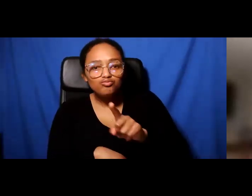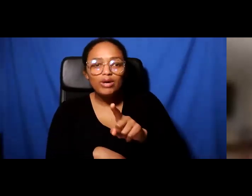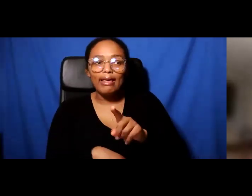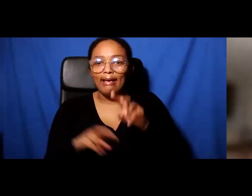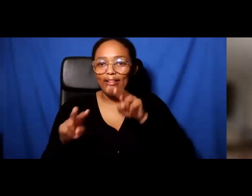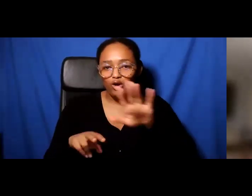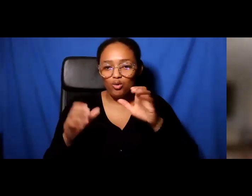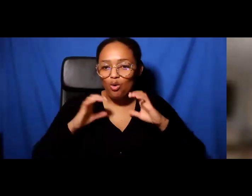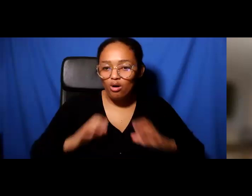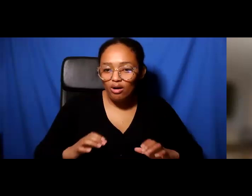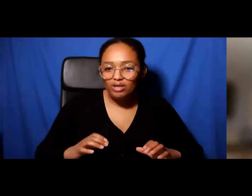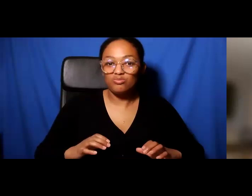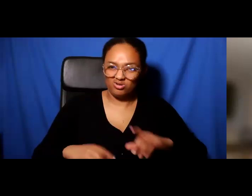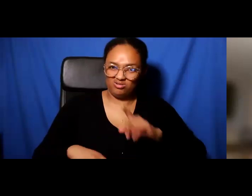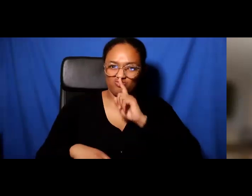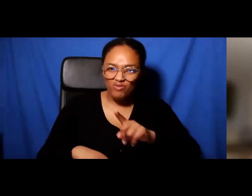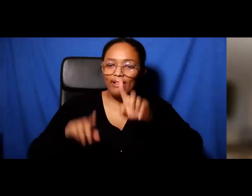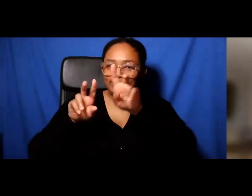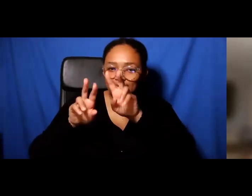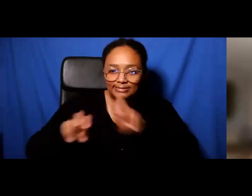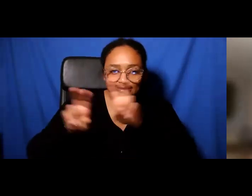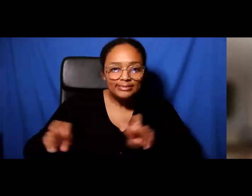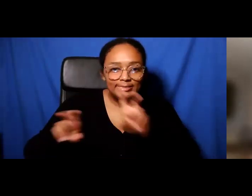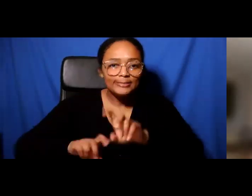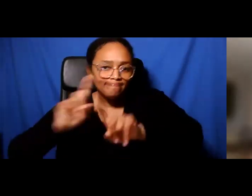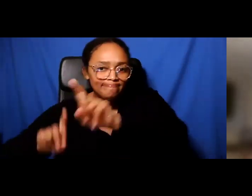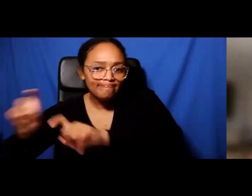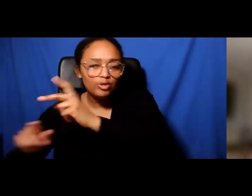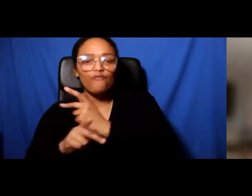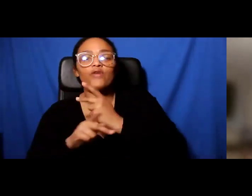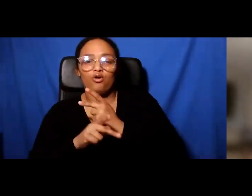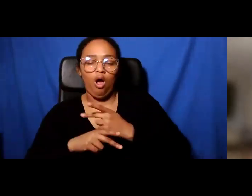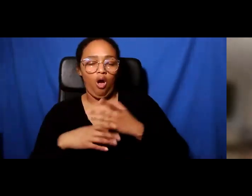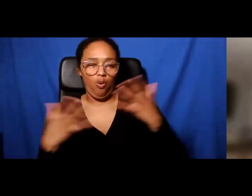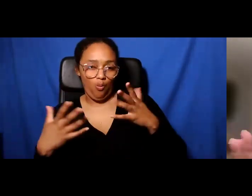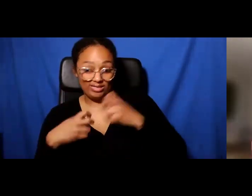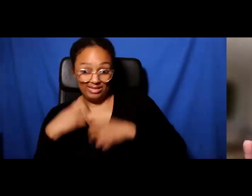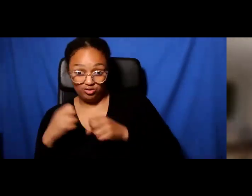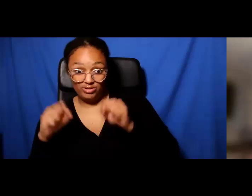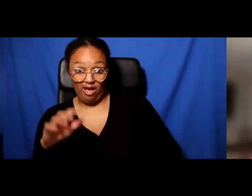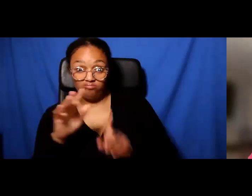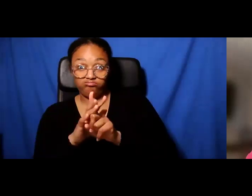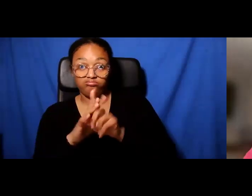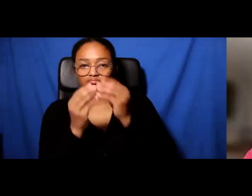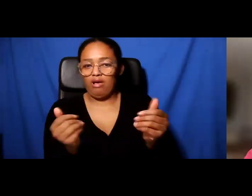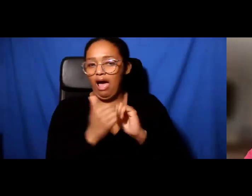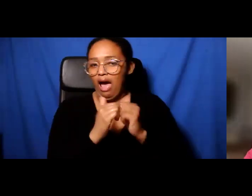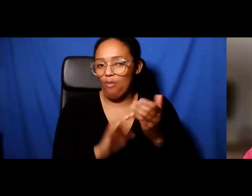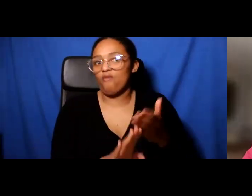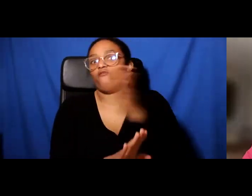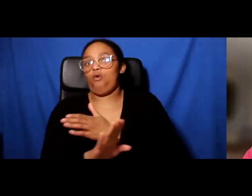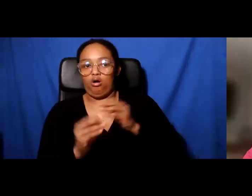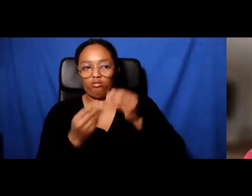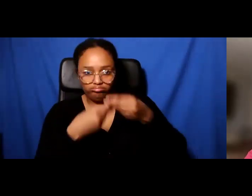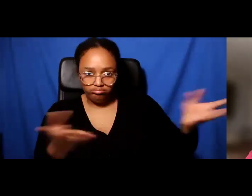customer yourself. And this is a step that a lot of founders want to skip. So this actually kind of came about from a guy named